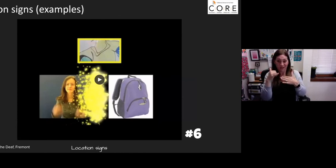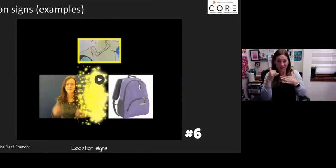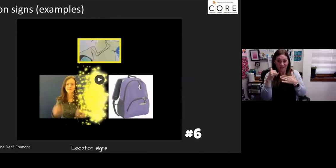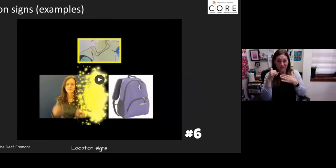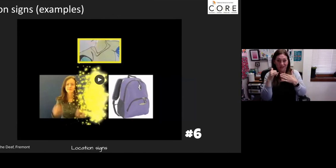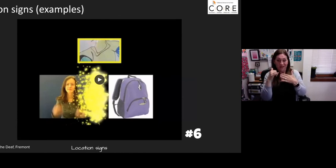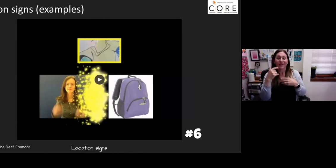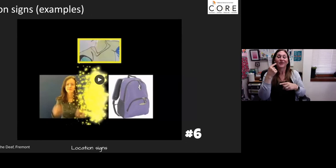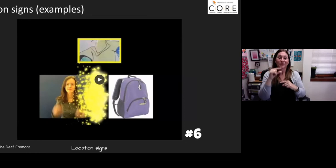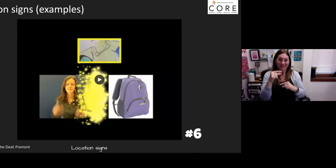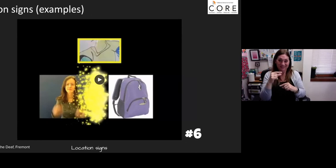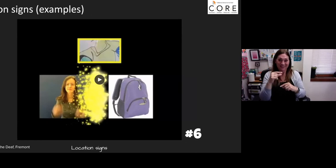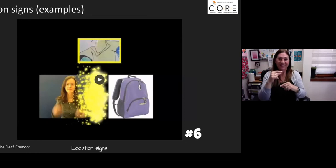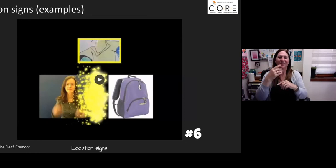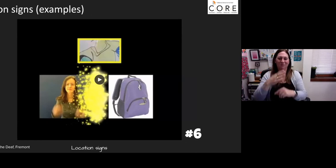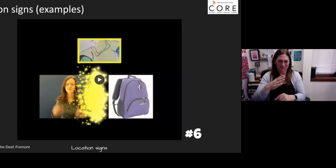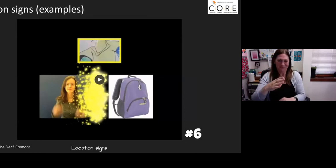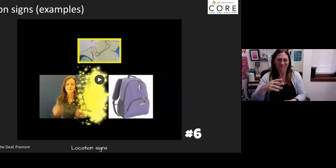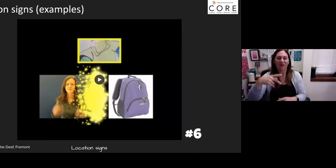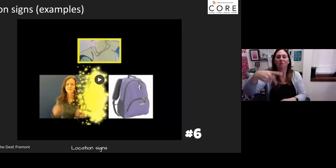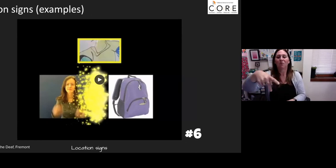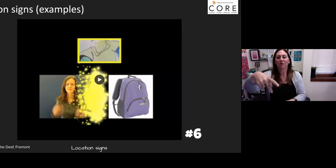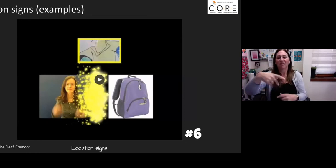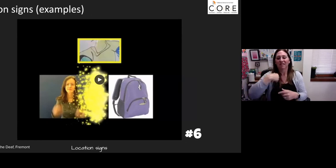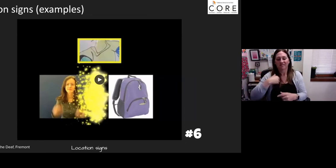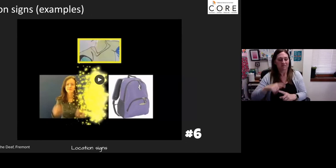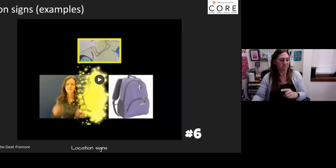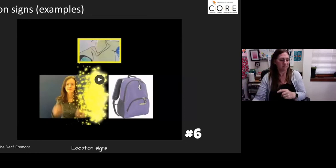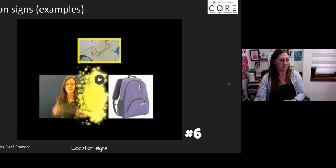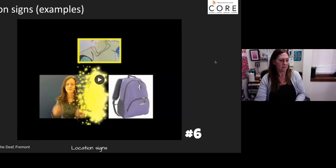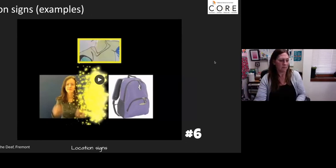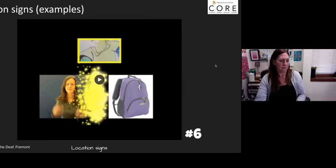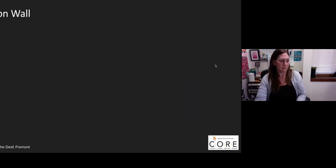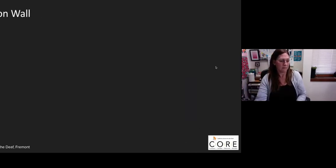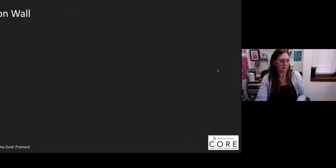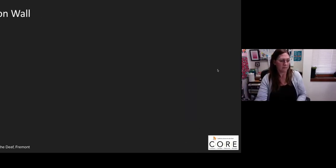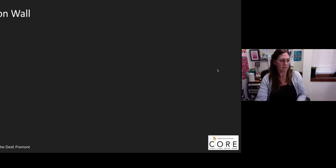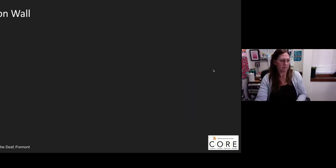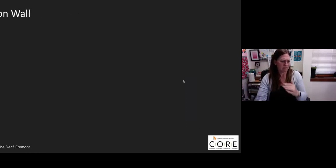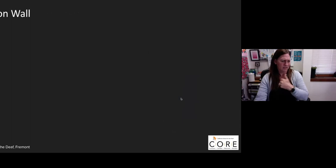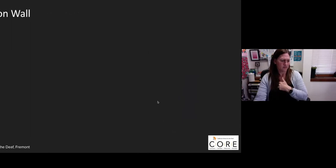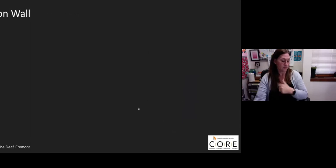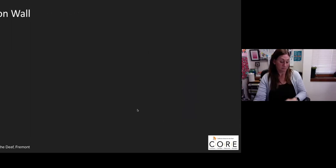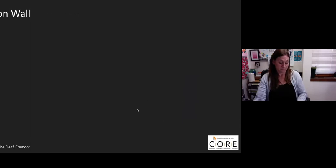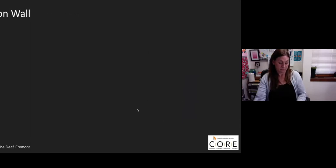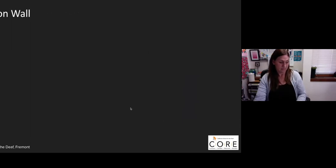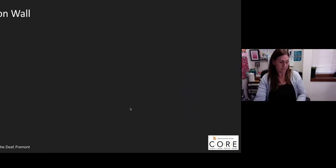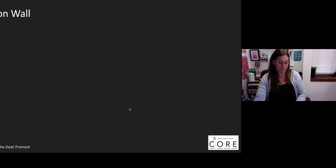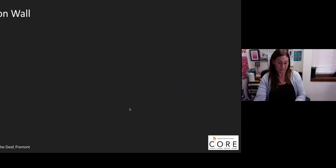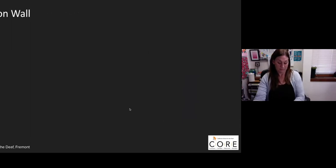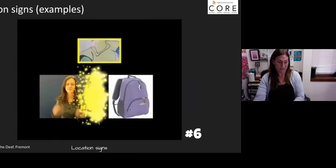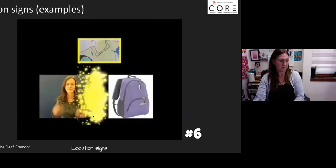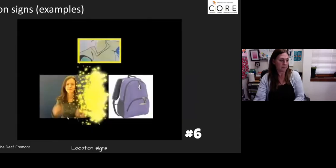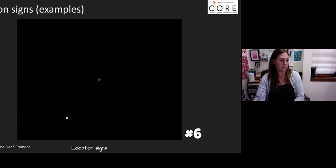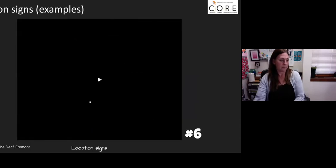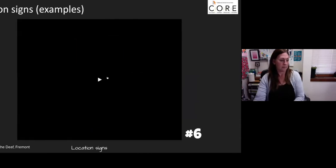orange is in the chest, the chin, then yellow, green, blue, and purple is outward. So they move from